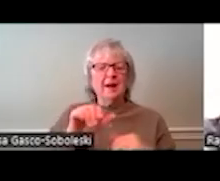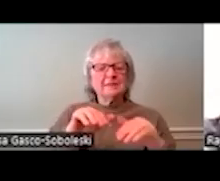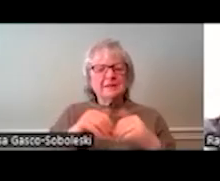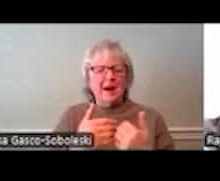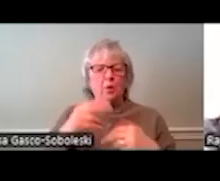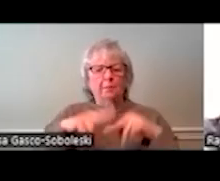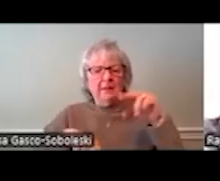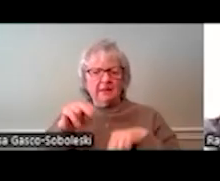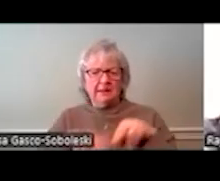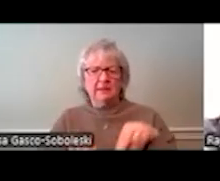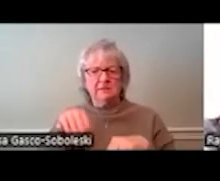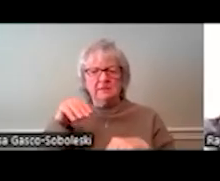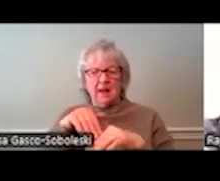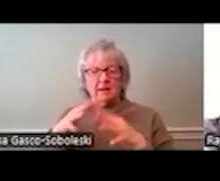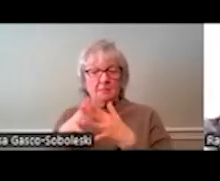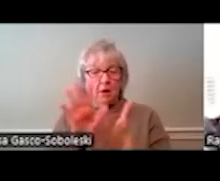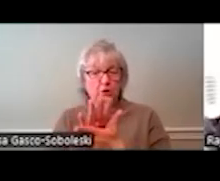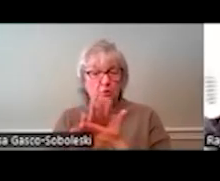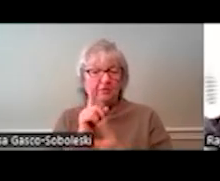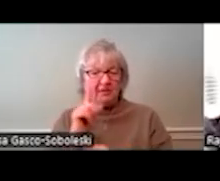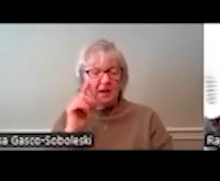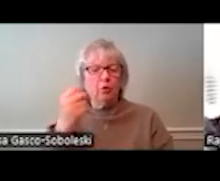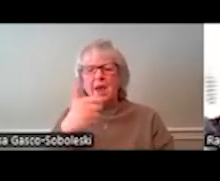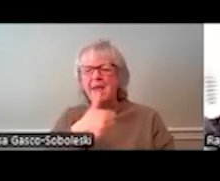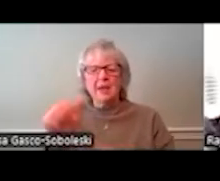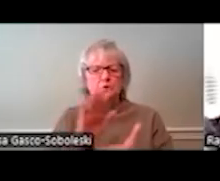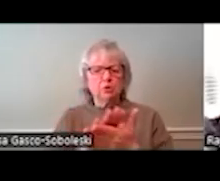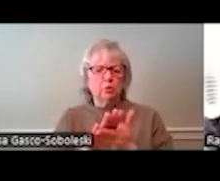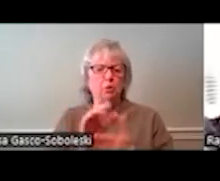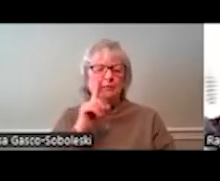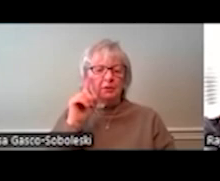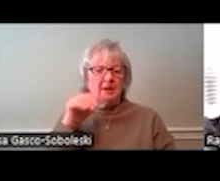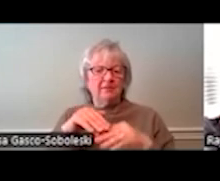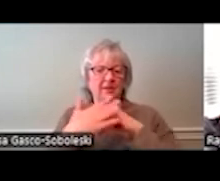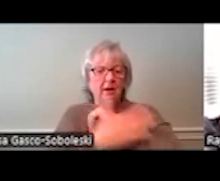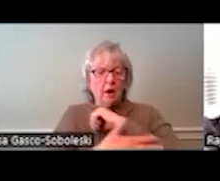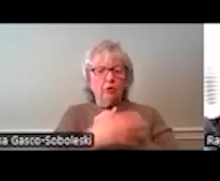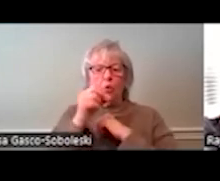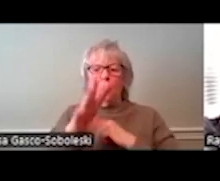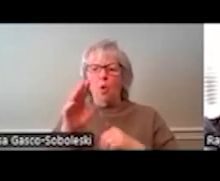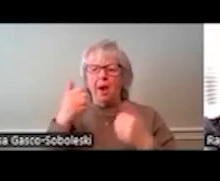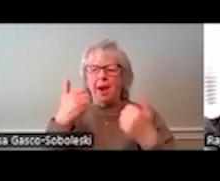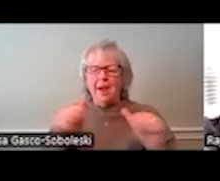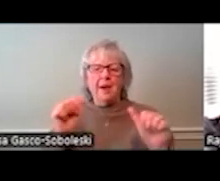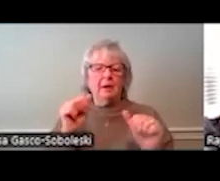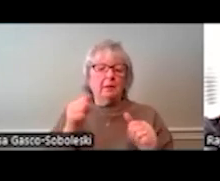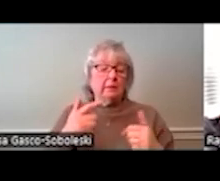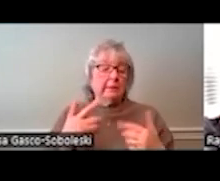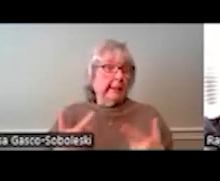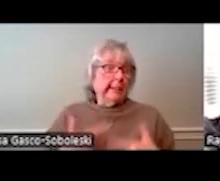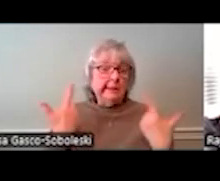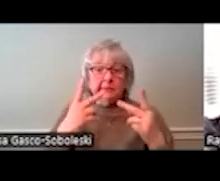be able to share with you. That's how buildings at the American School for the Deaf, or at any school for the deaf in the